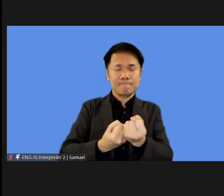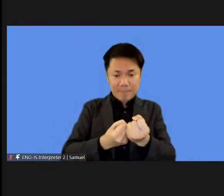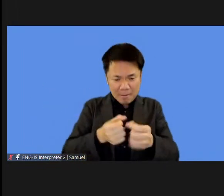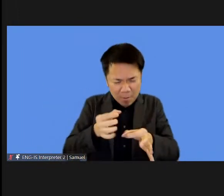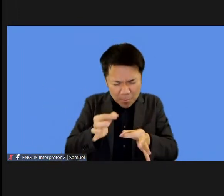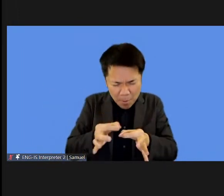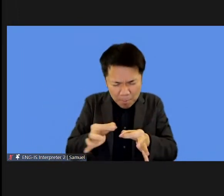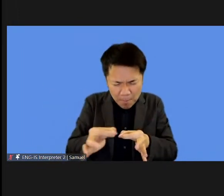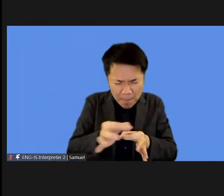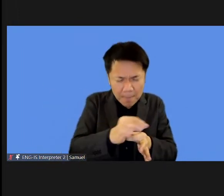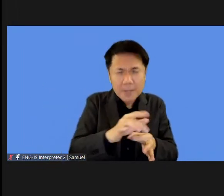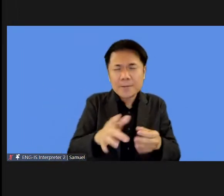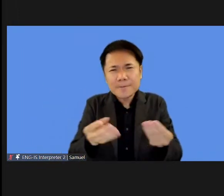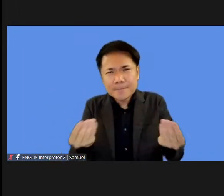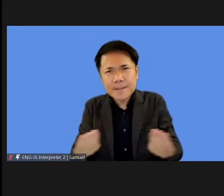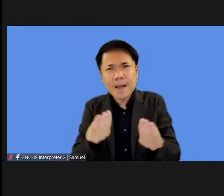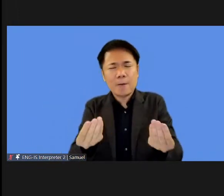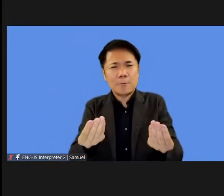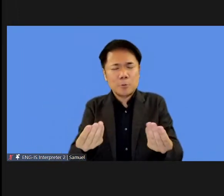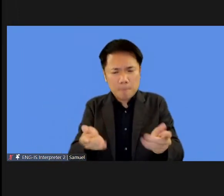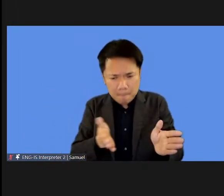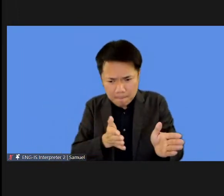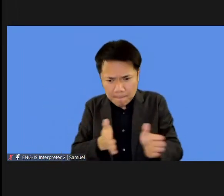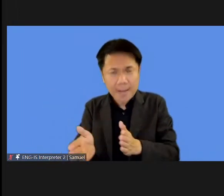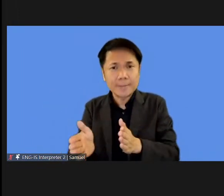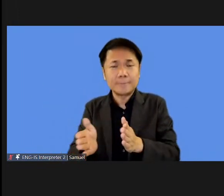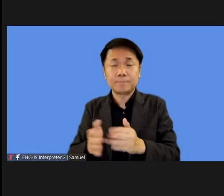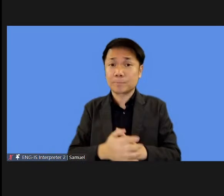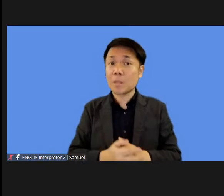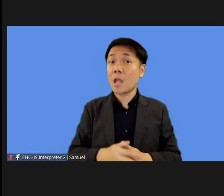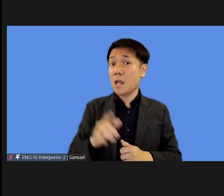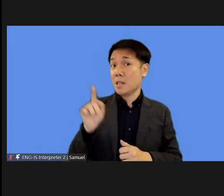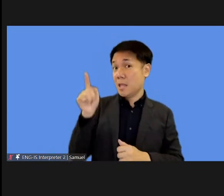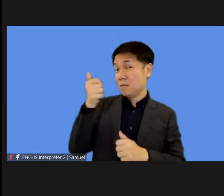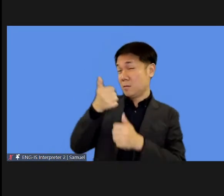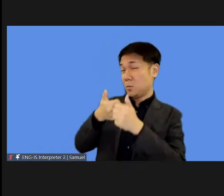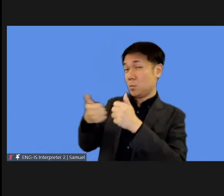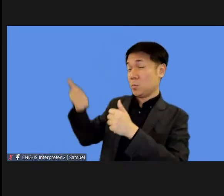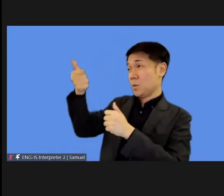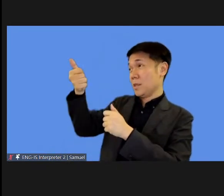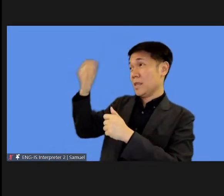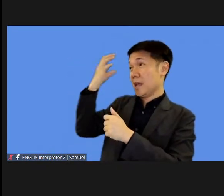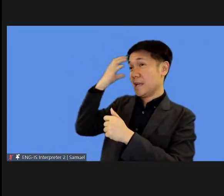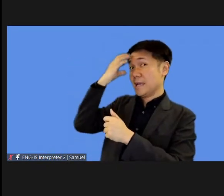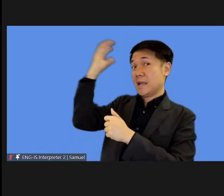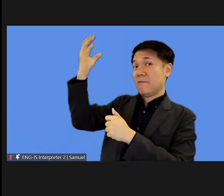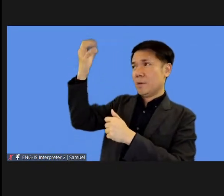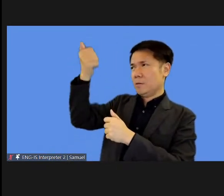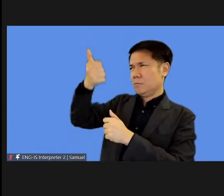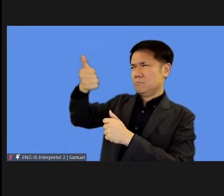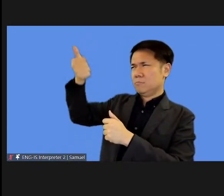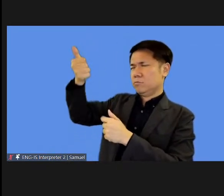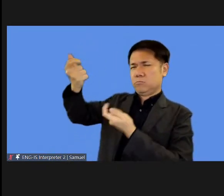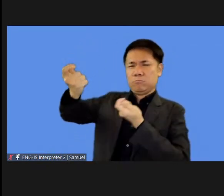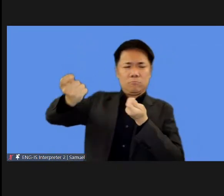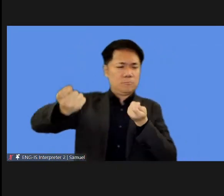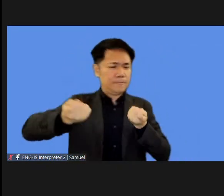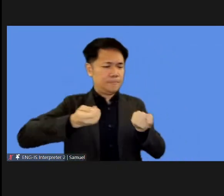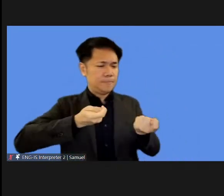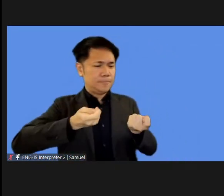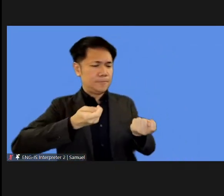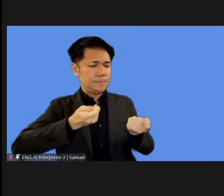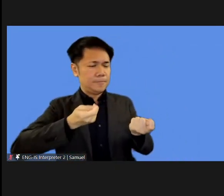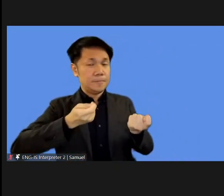interventions. But also at the national level, we have various coordination mechanisms that also bring together the government and the non-state